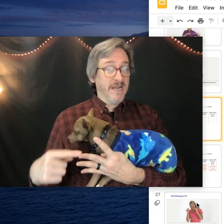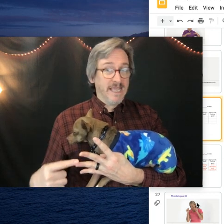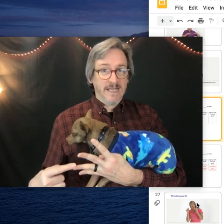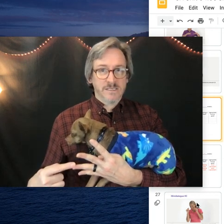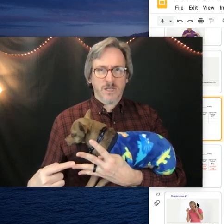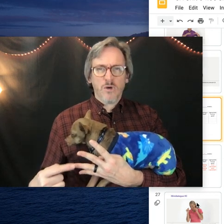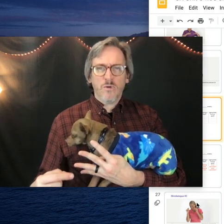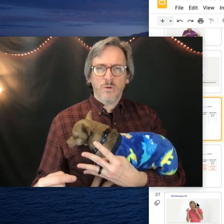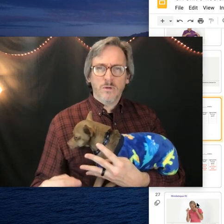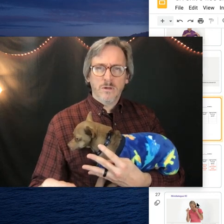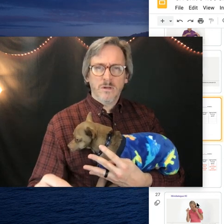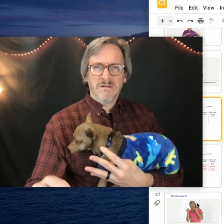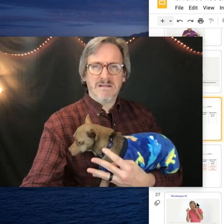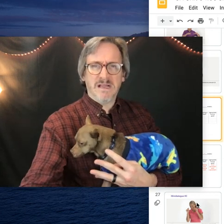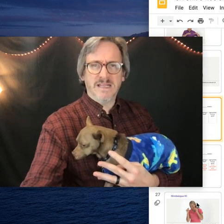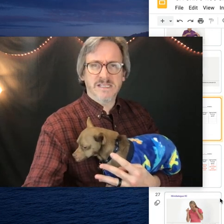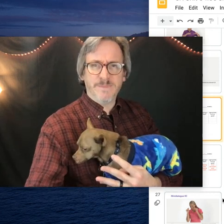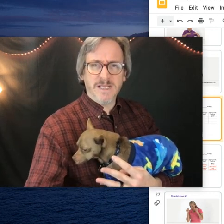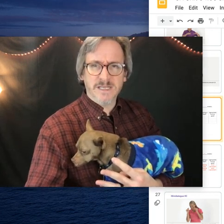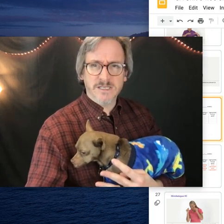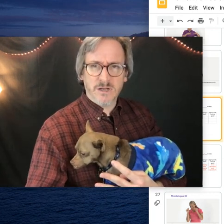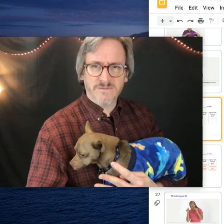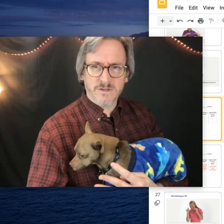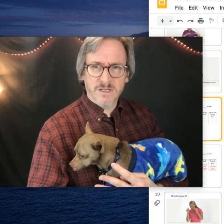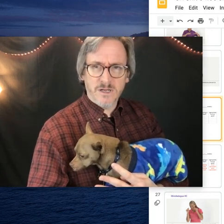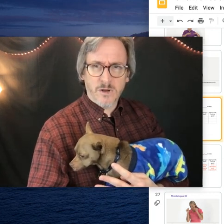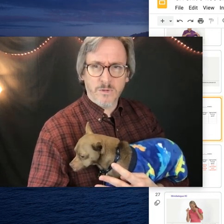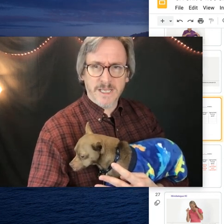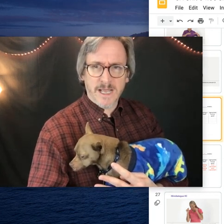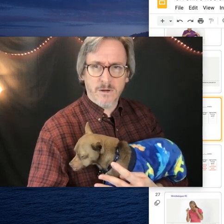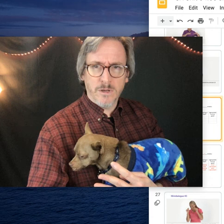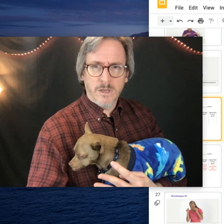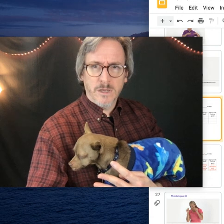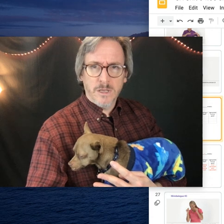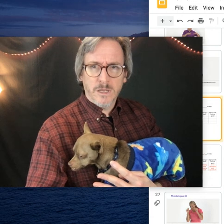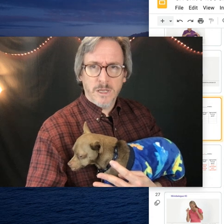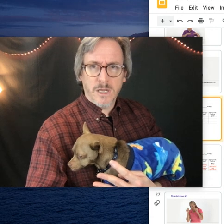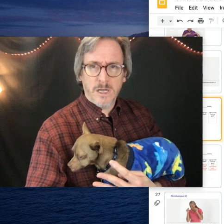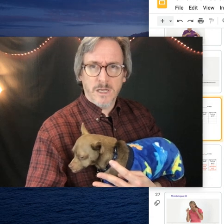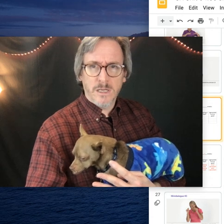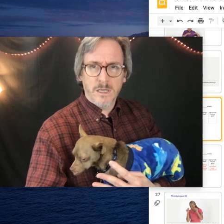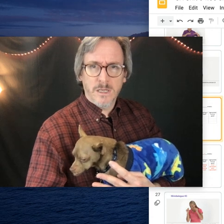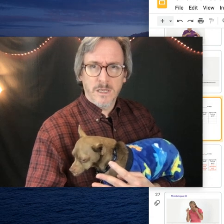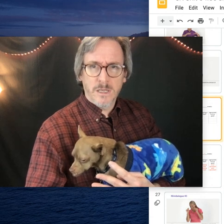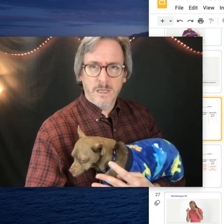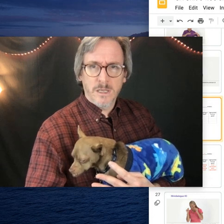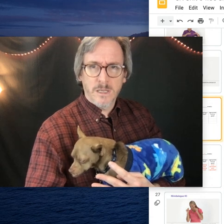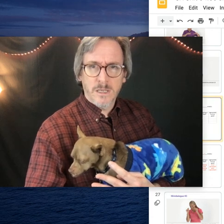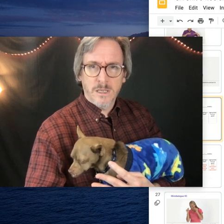How many kids? Oh, God, that spacing is awful. Holy cow.